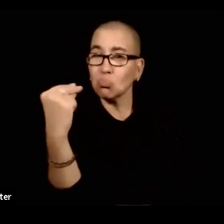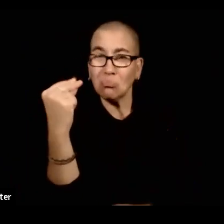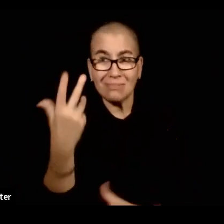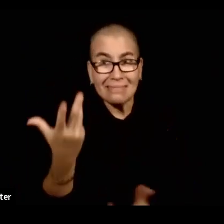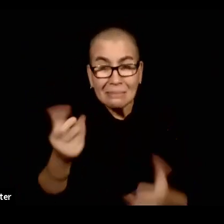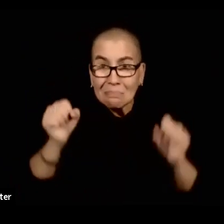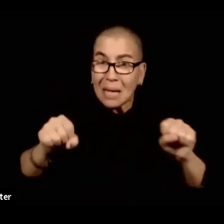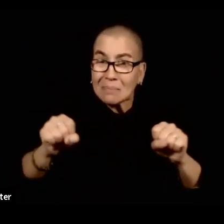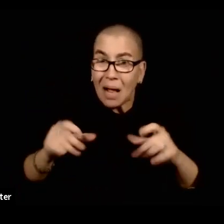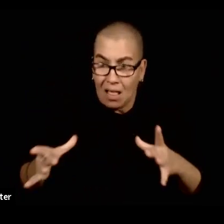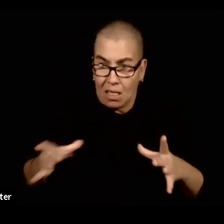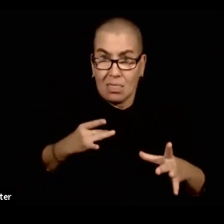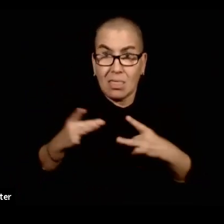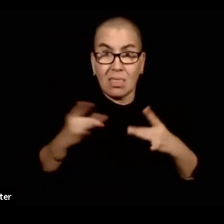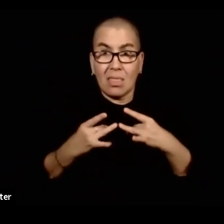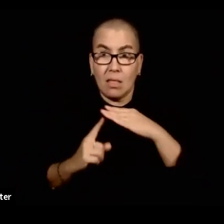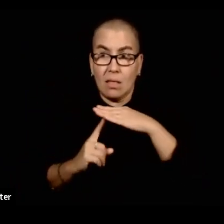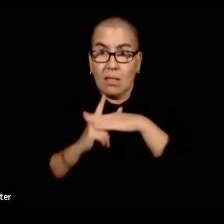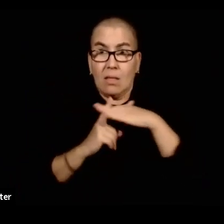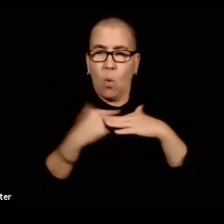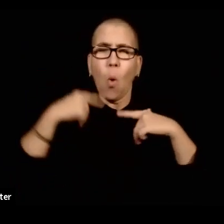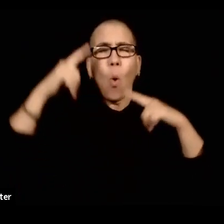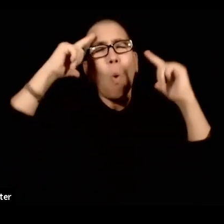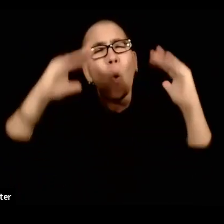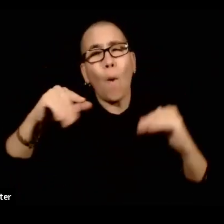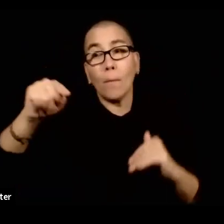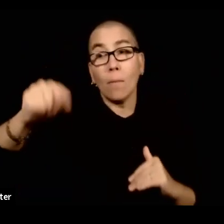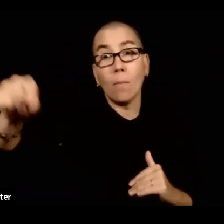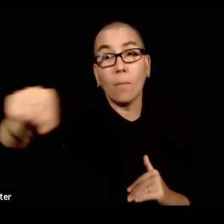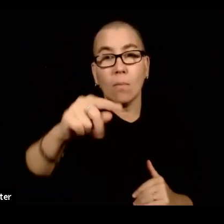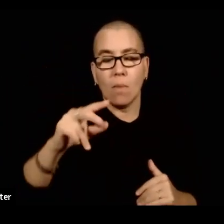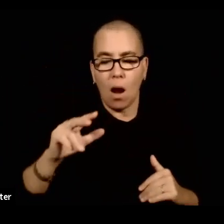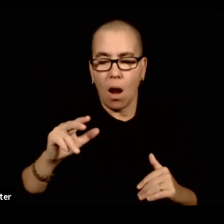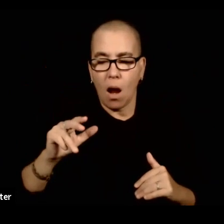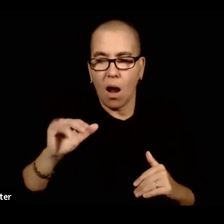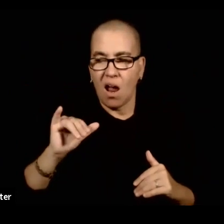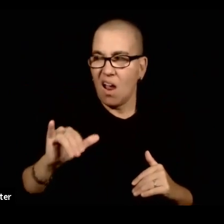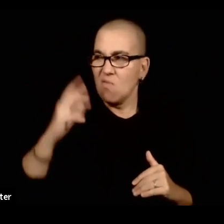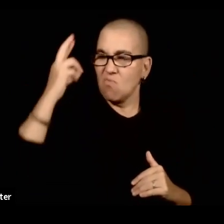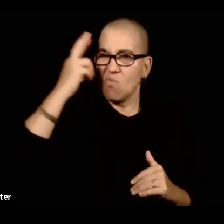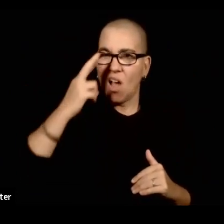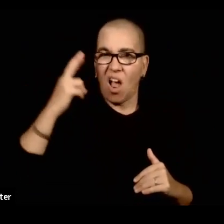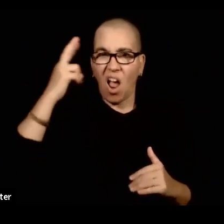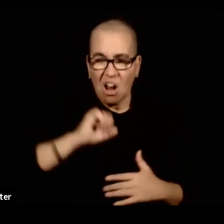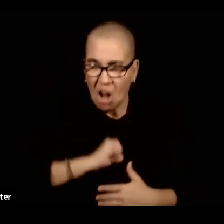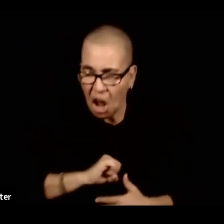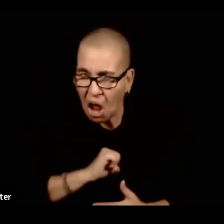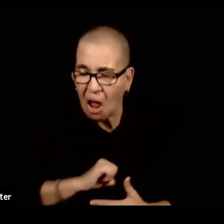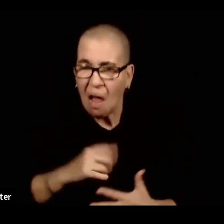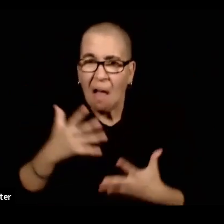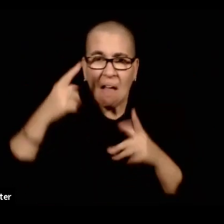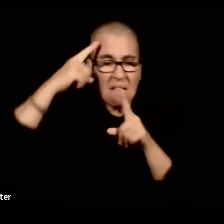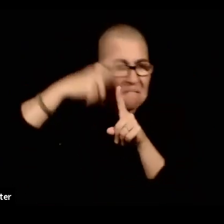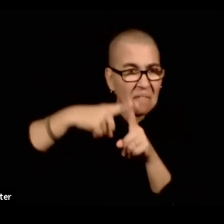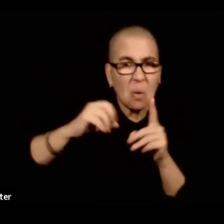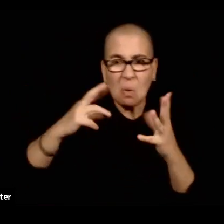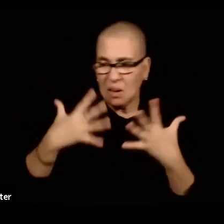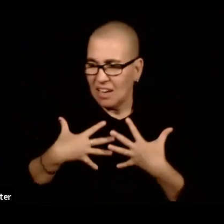would prioritize their health and that of others over any concern about giving